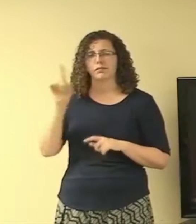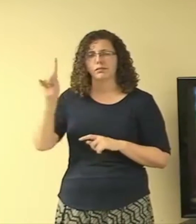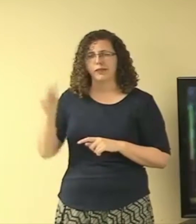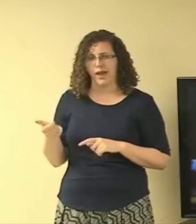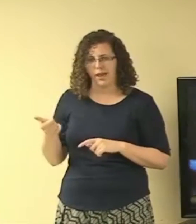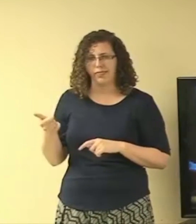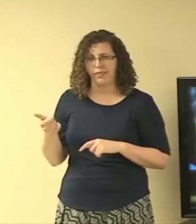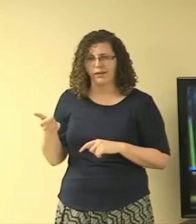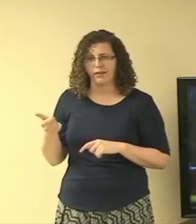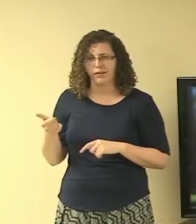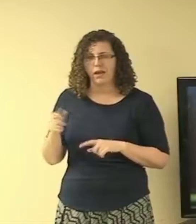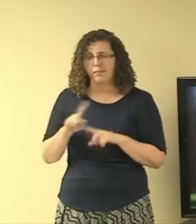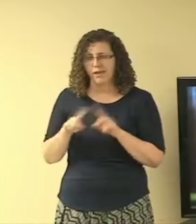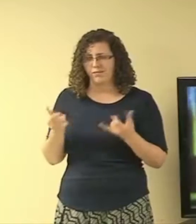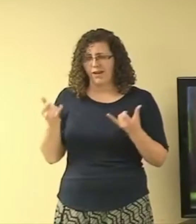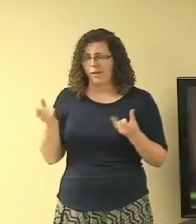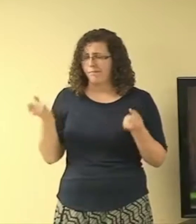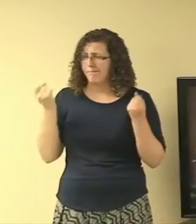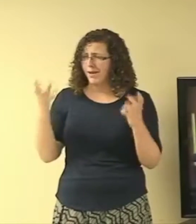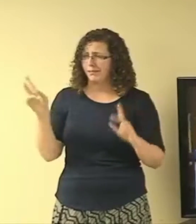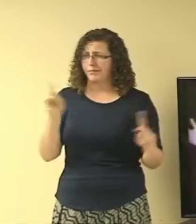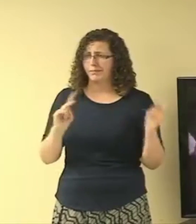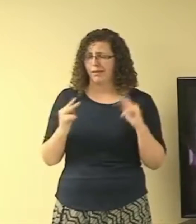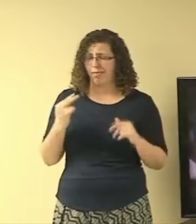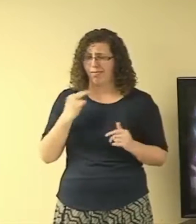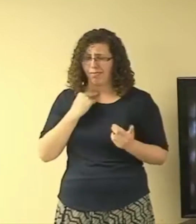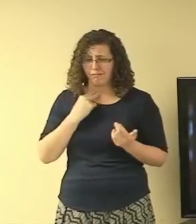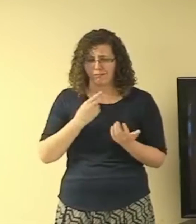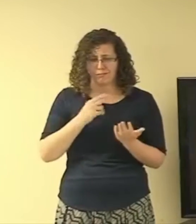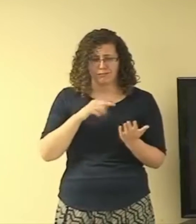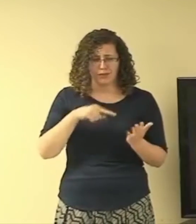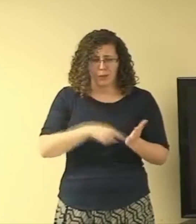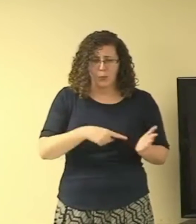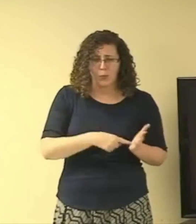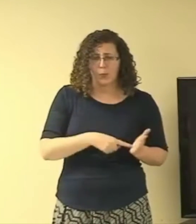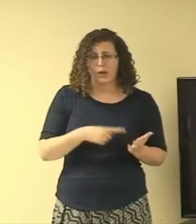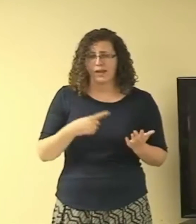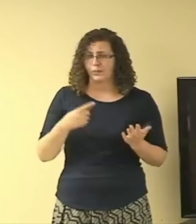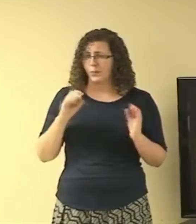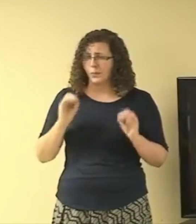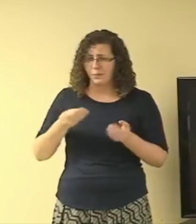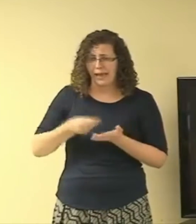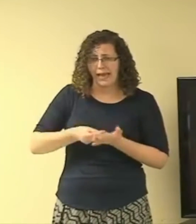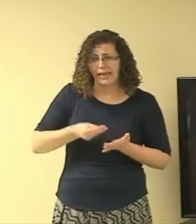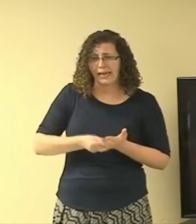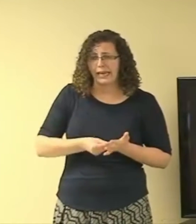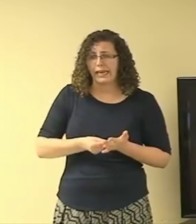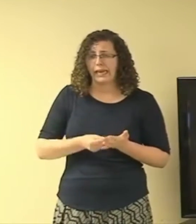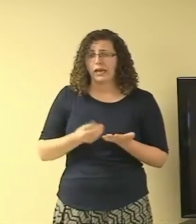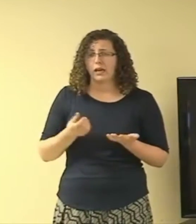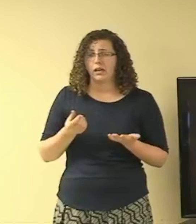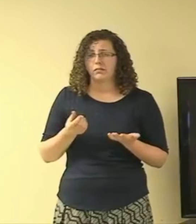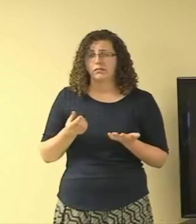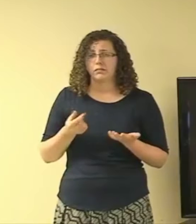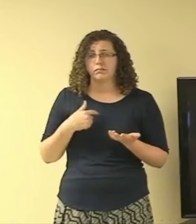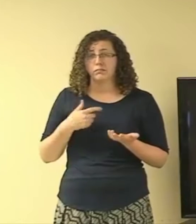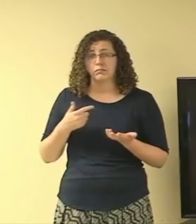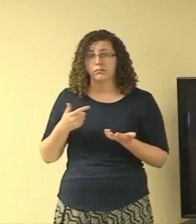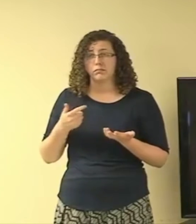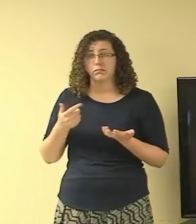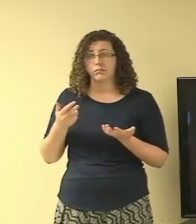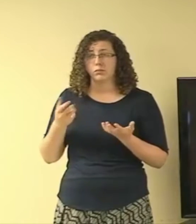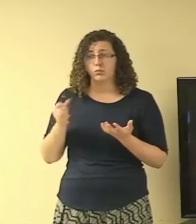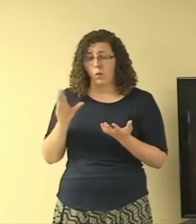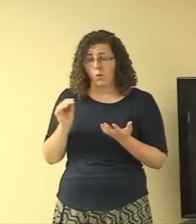bill, feeding their kid, car getting repoed. But if you'll get them out of debt, you'll see your giving go up immediately as a